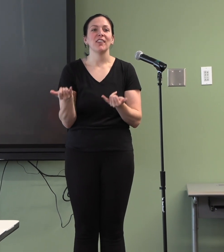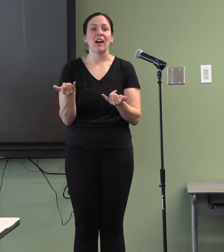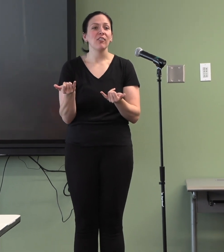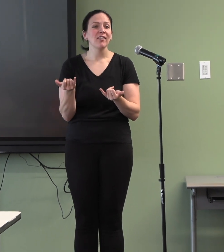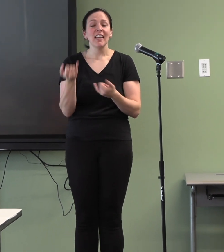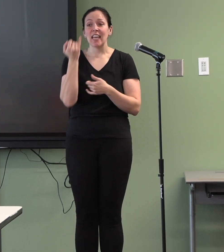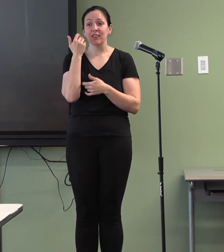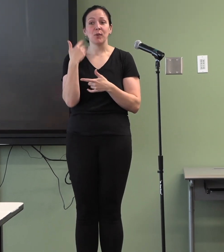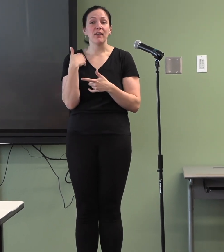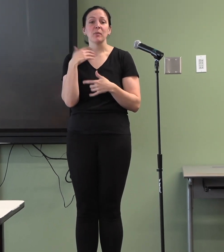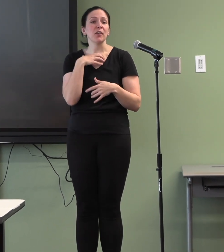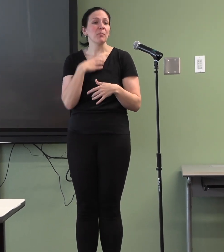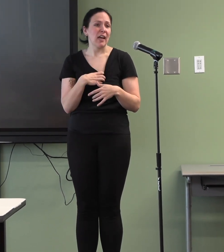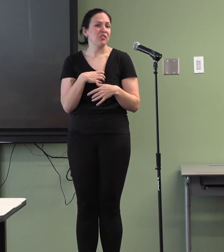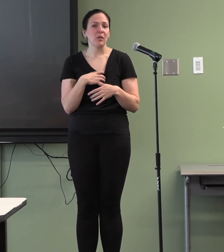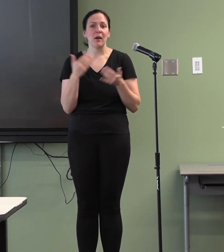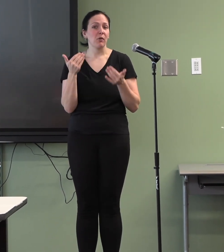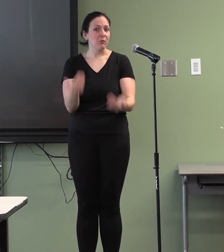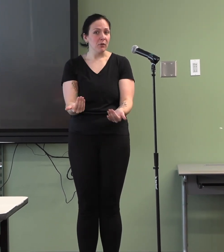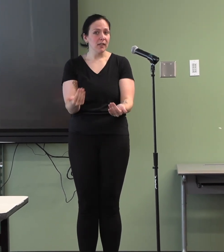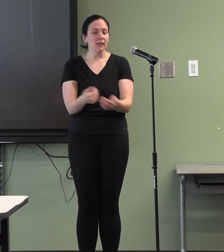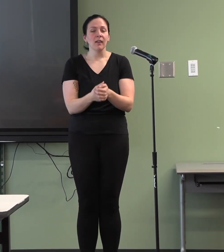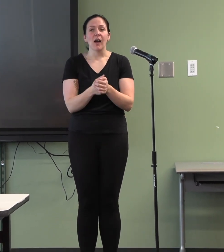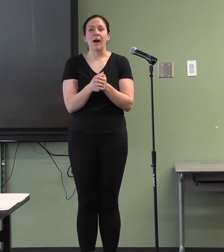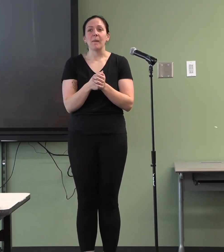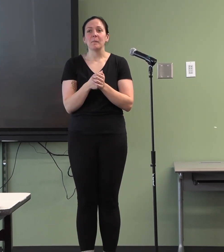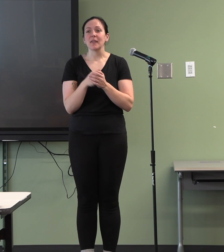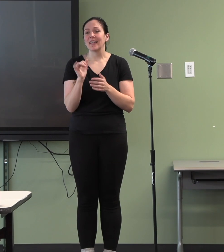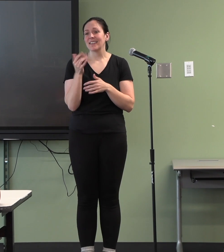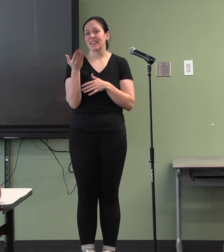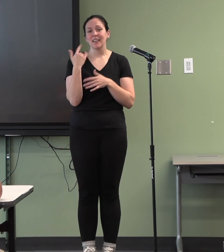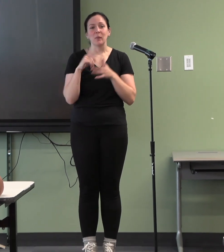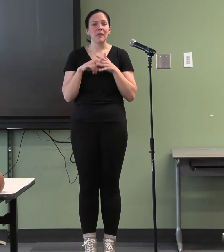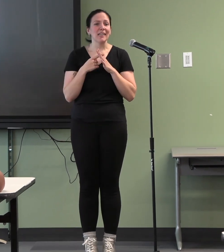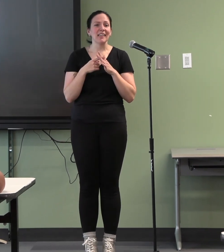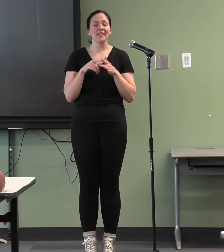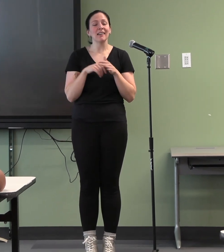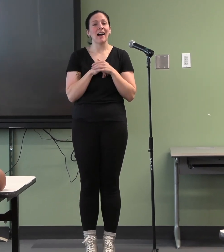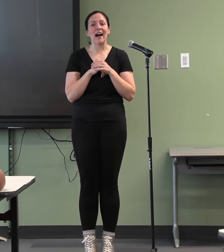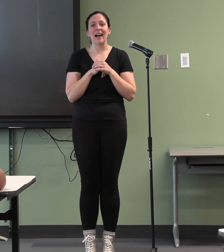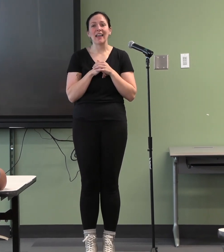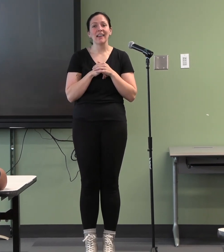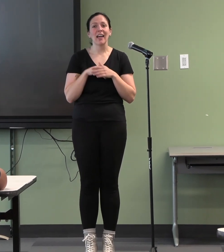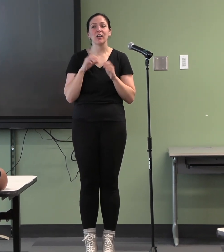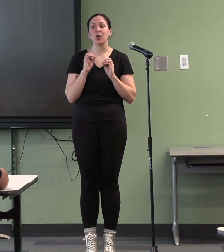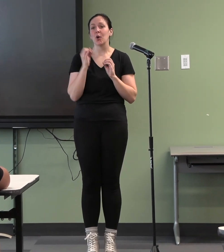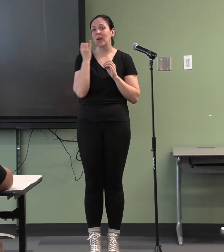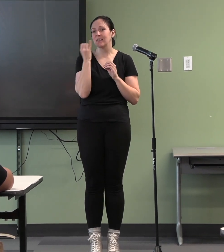now. If you have something you're passionate about, go for it. But like I said in the beginning, I had no idea